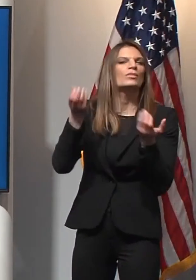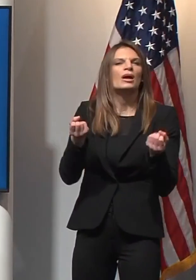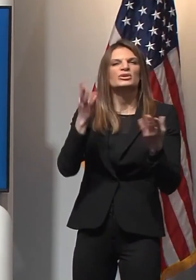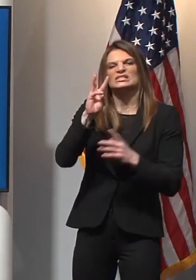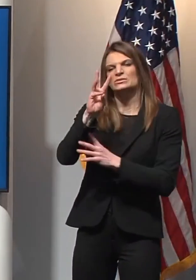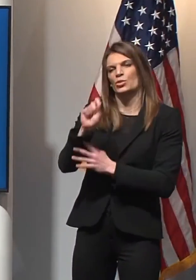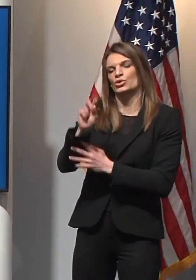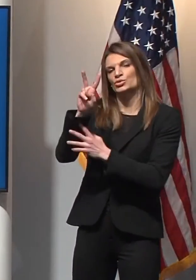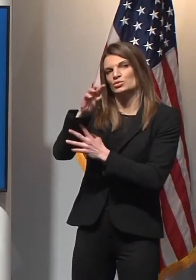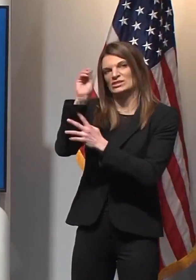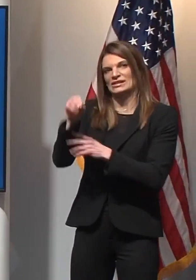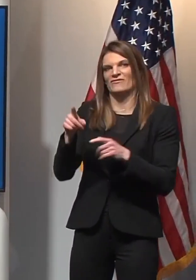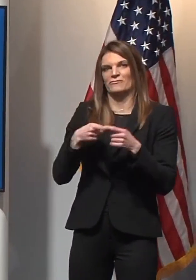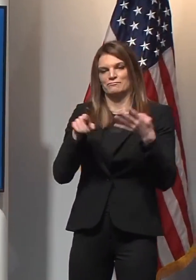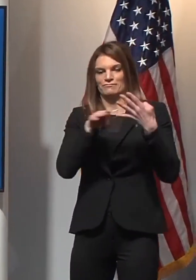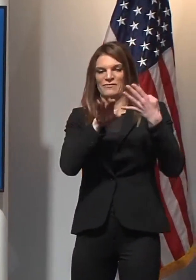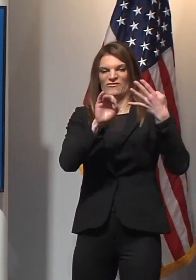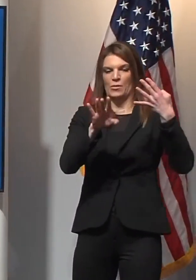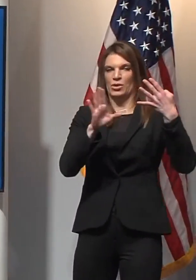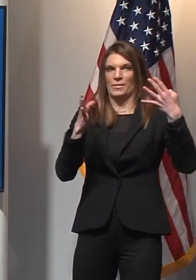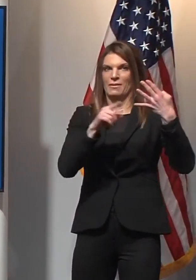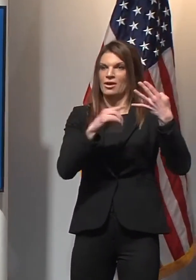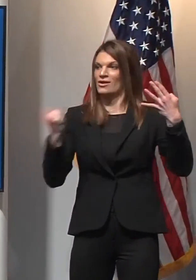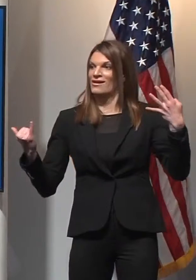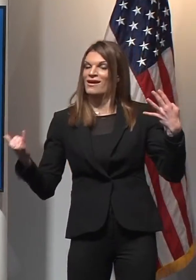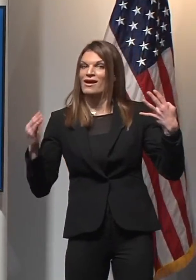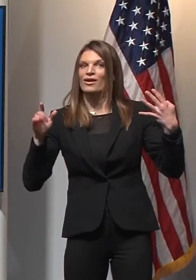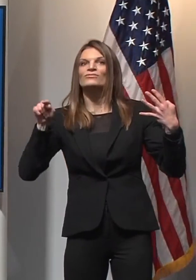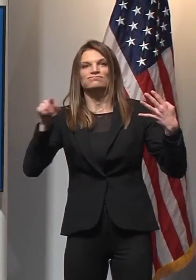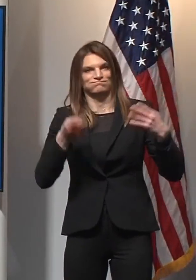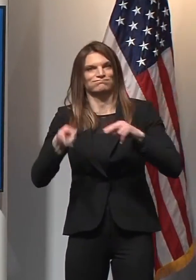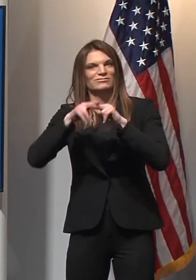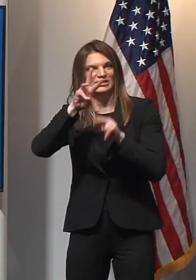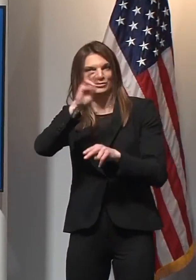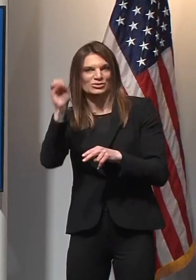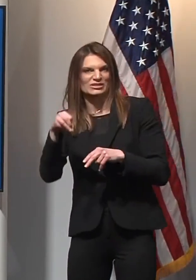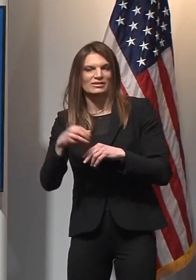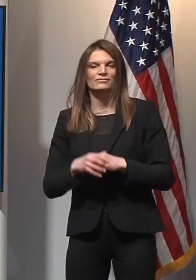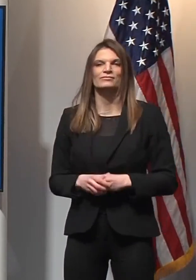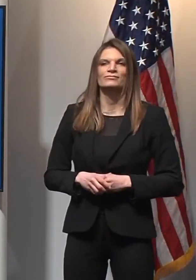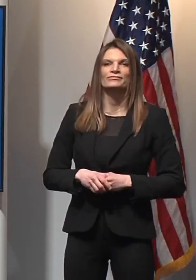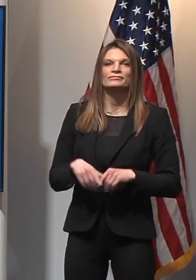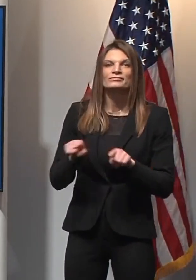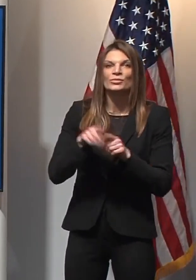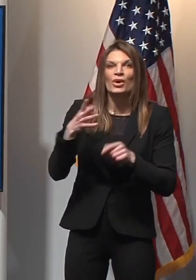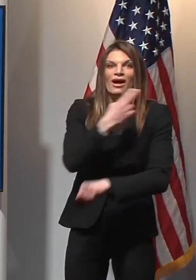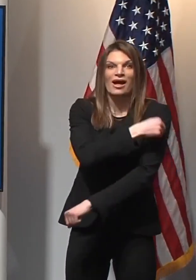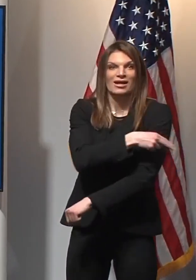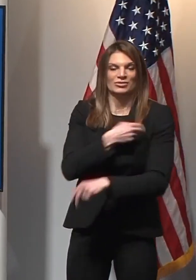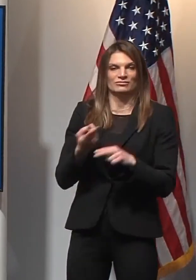mid-February. We are also seeing increases in our hospitalization rates for the past 2 weeks.